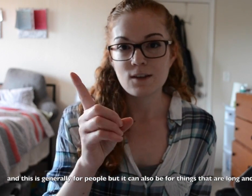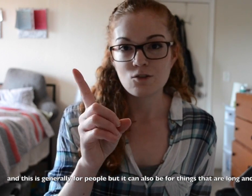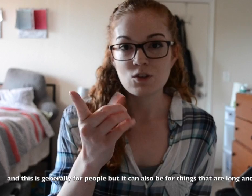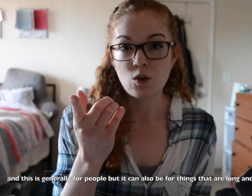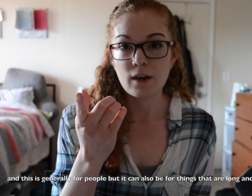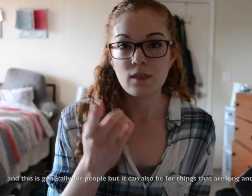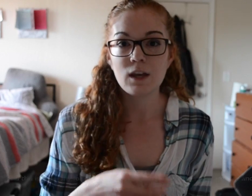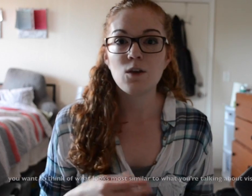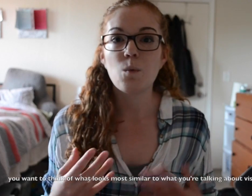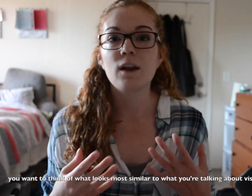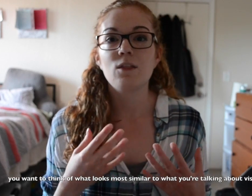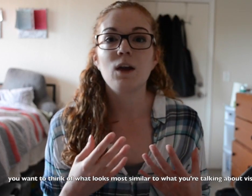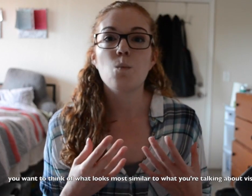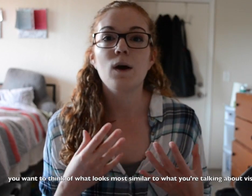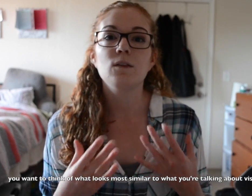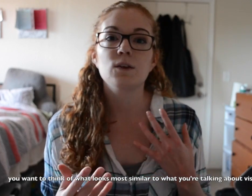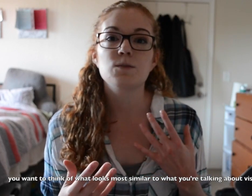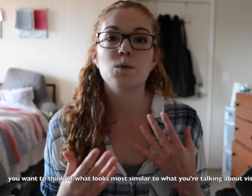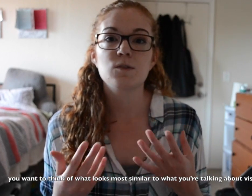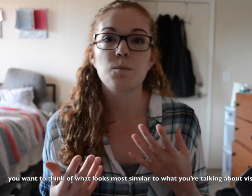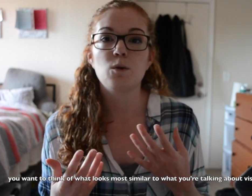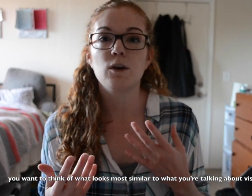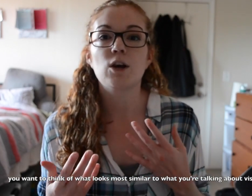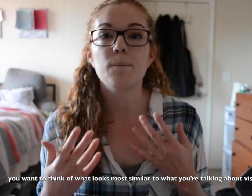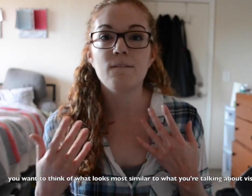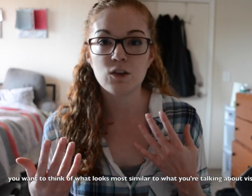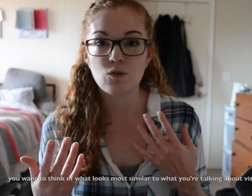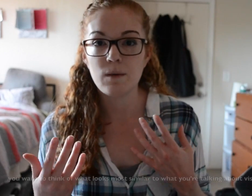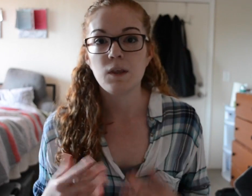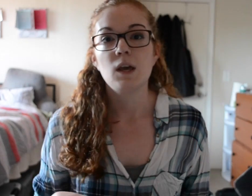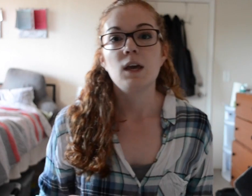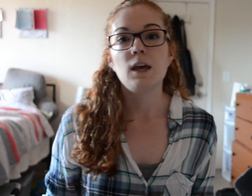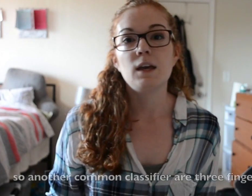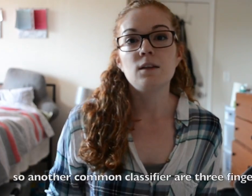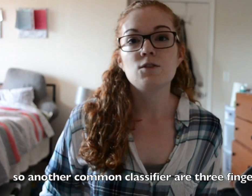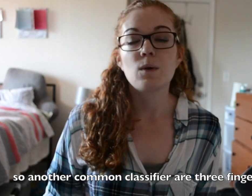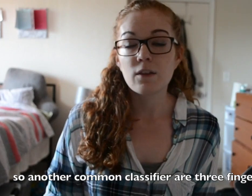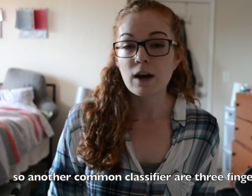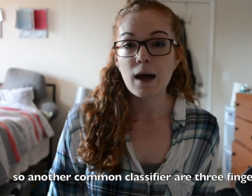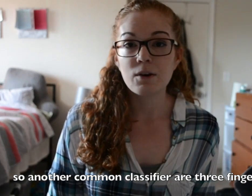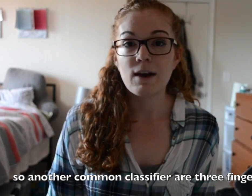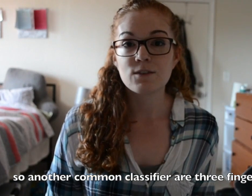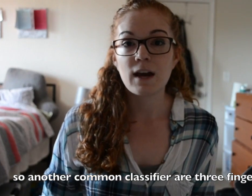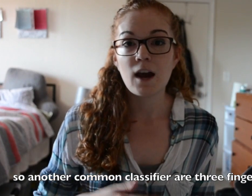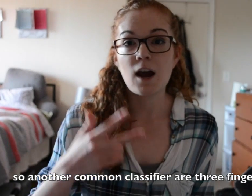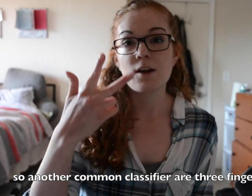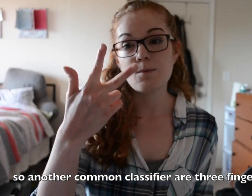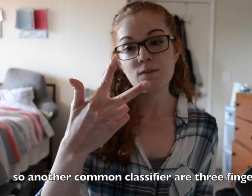are just long and thin. You want to think what looks most similar to what you're talking about visually. And so another common classifier are three